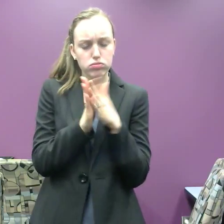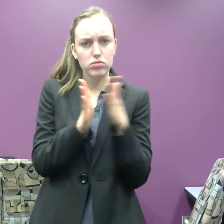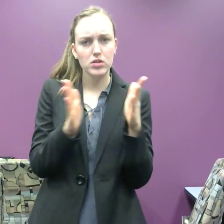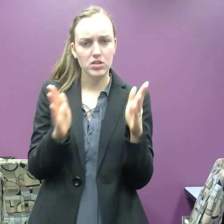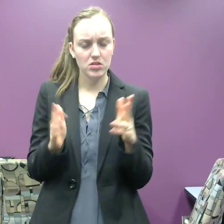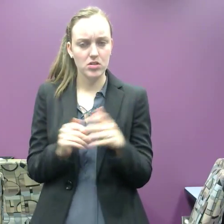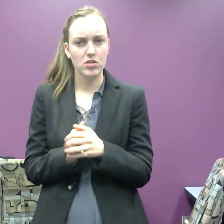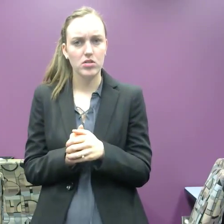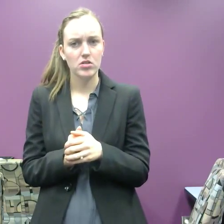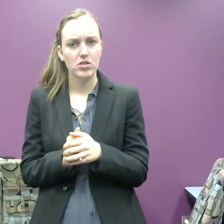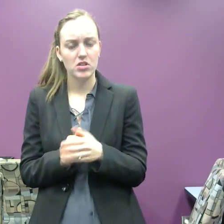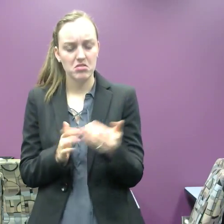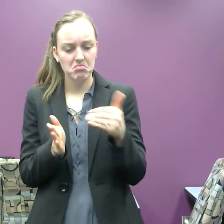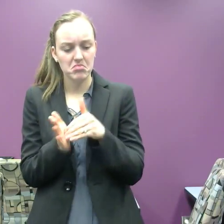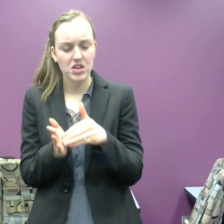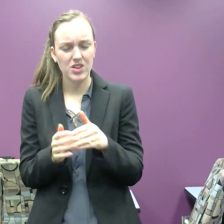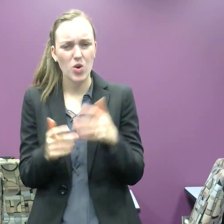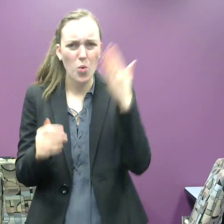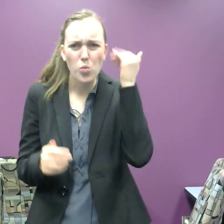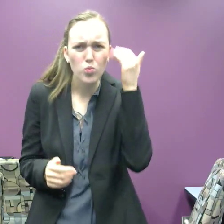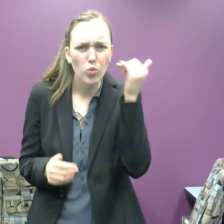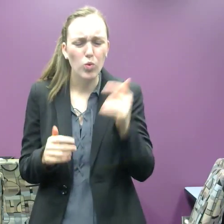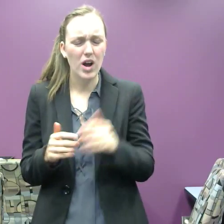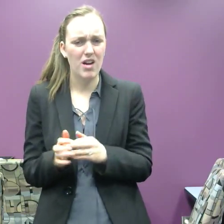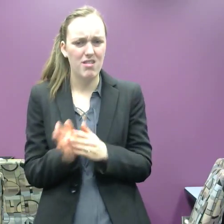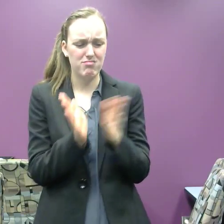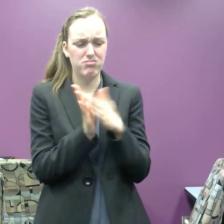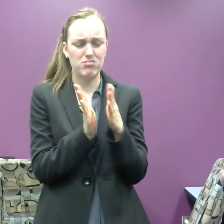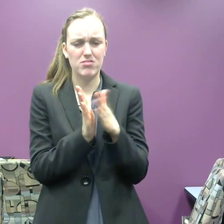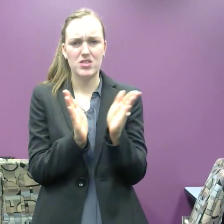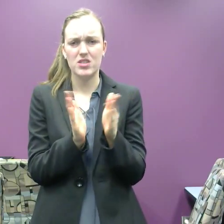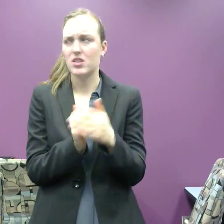our number line why it would be larger?